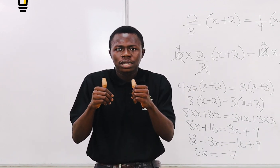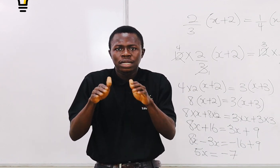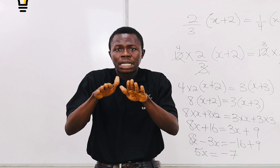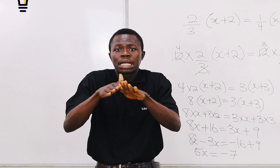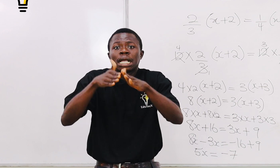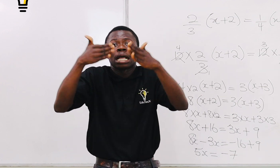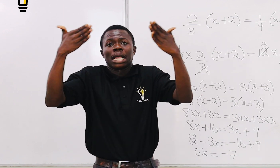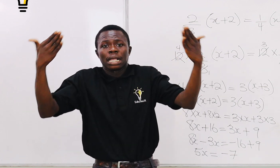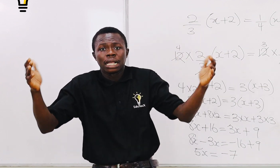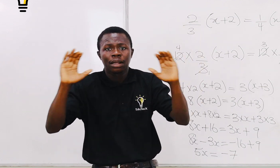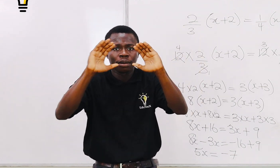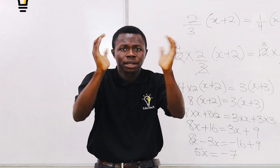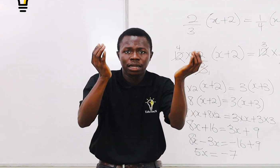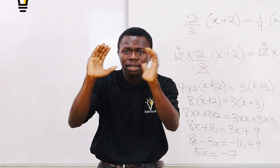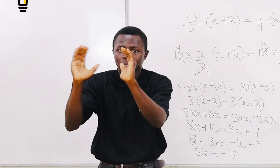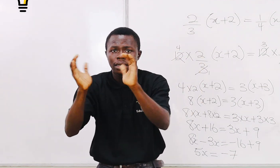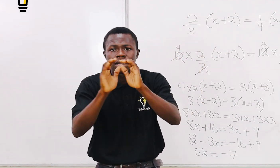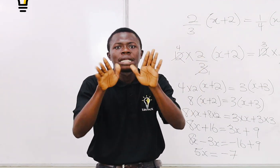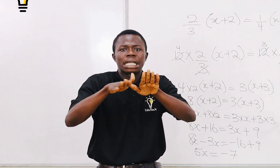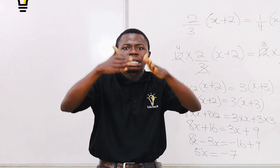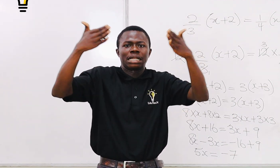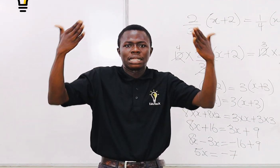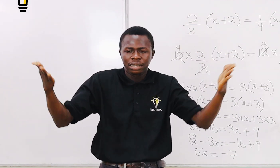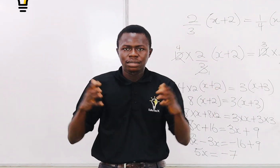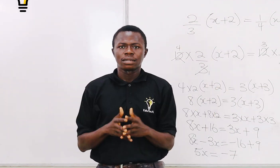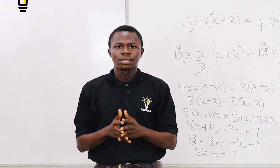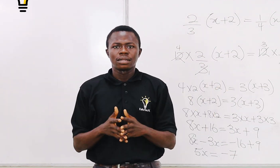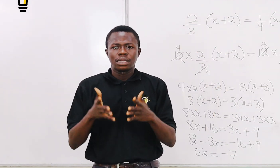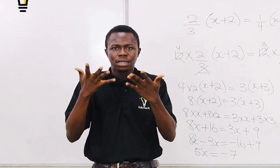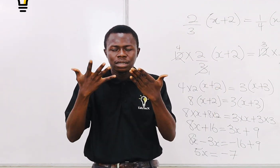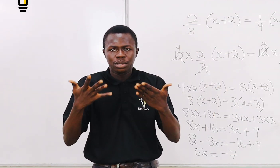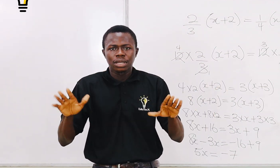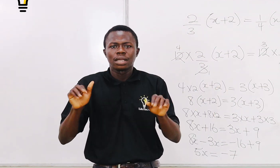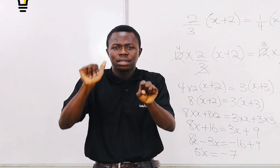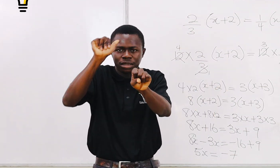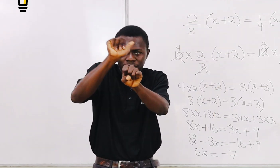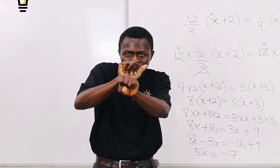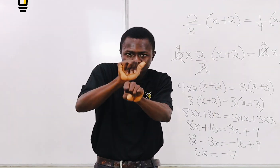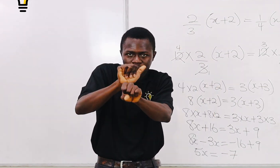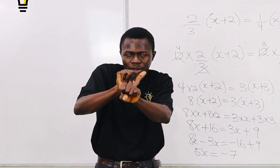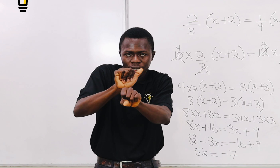done with that, we try to expand the bracket in the equation. Then after